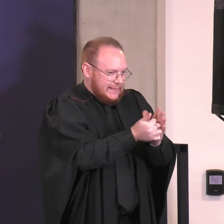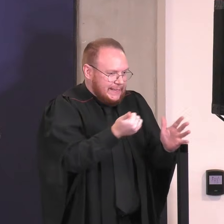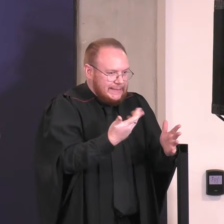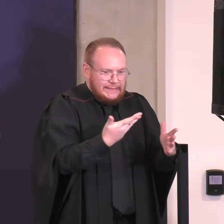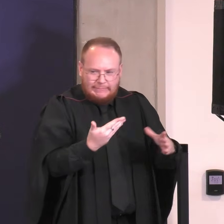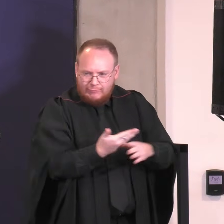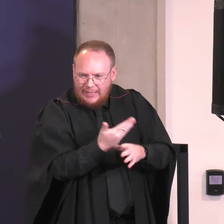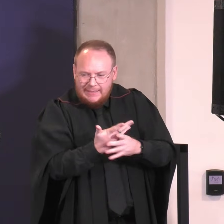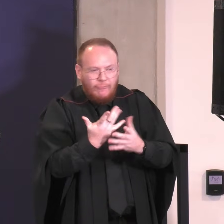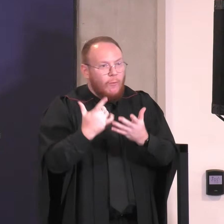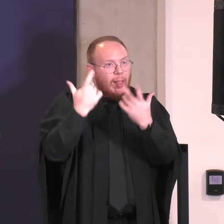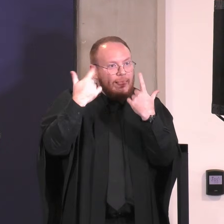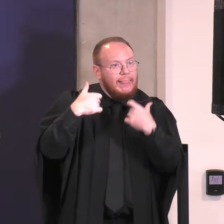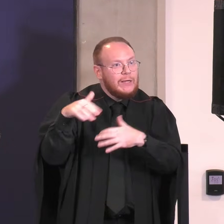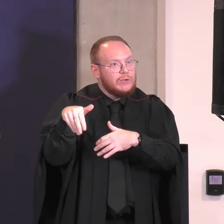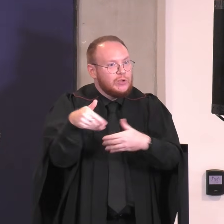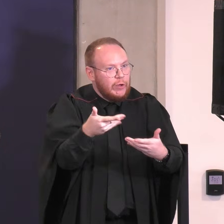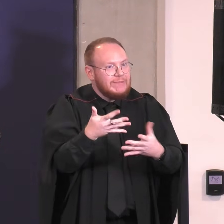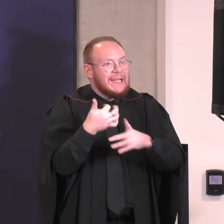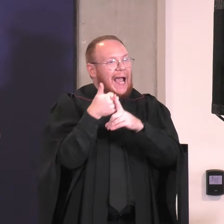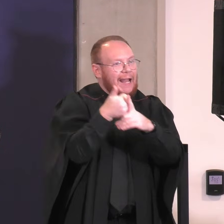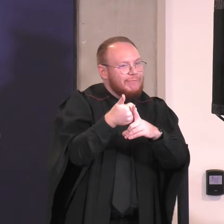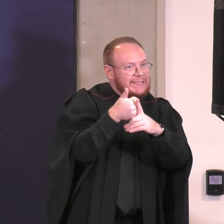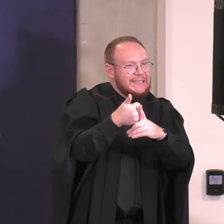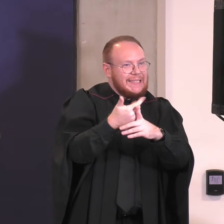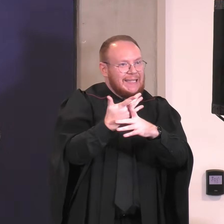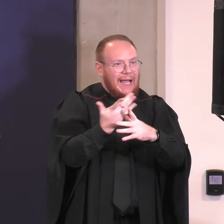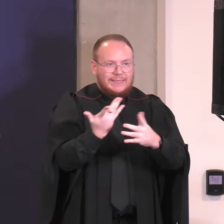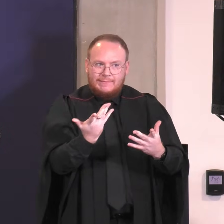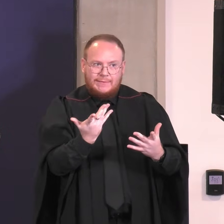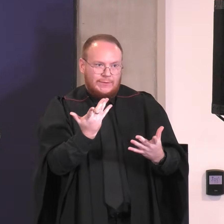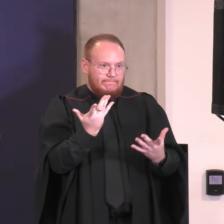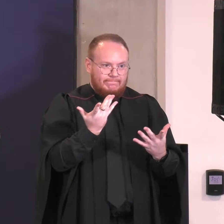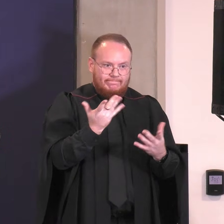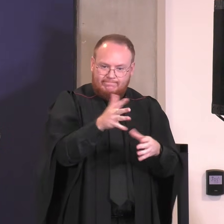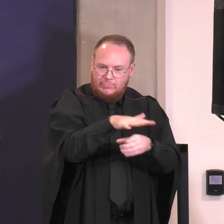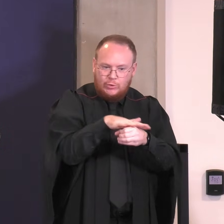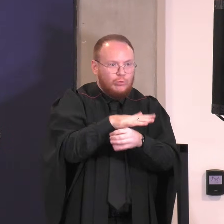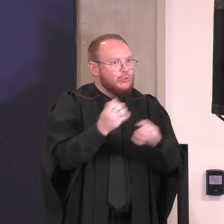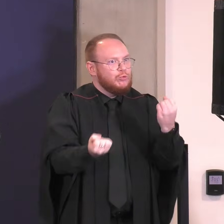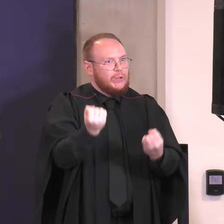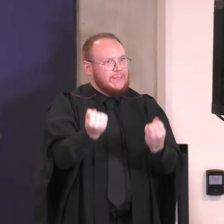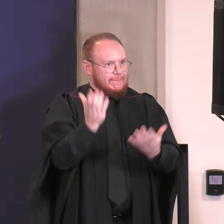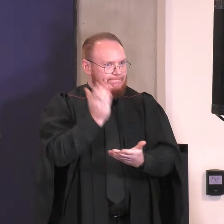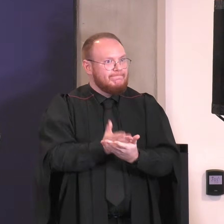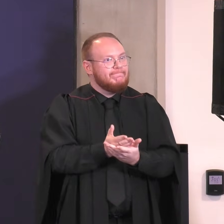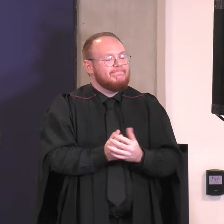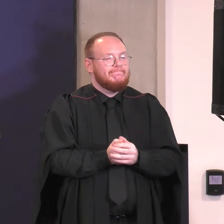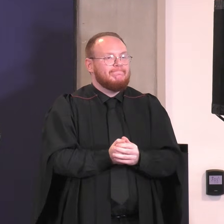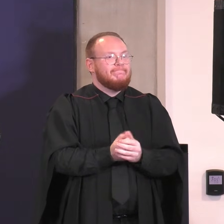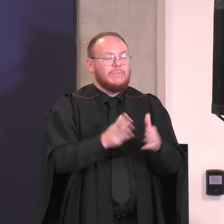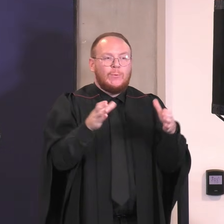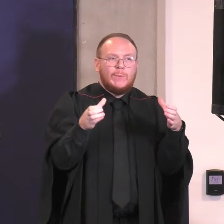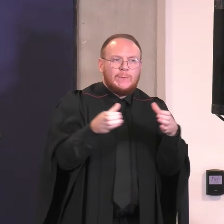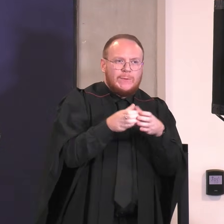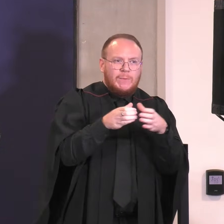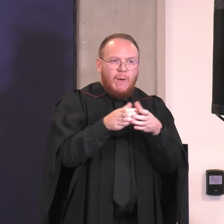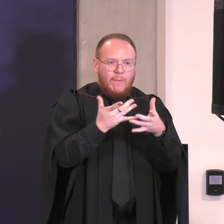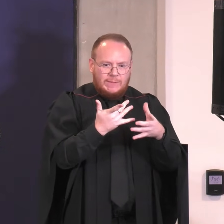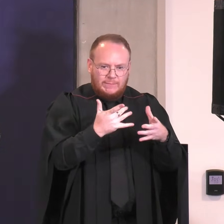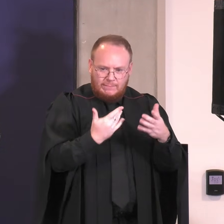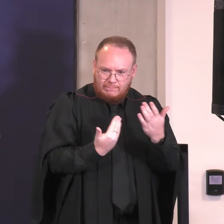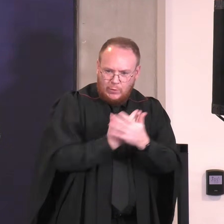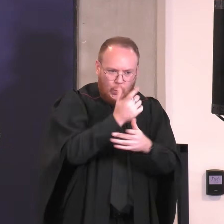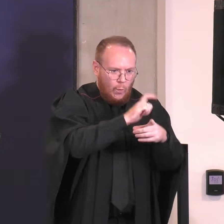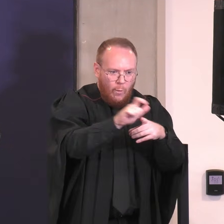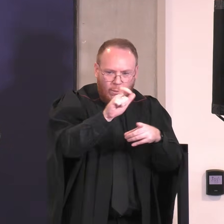services, advocacy, and above all, social justice. The department continues to evolve its offer with new undergraduate